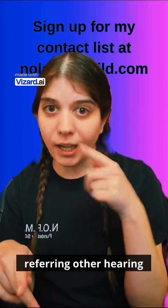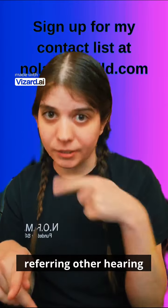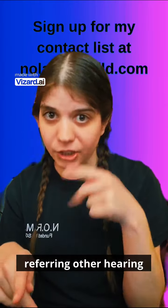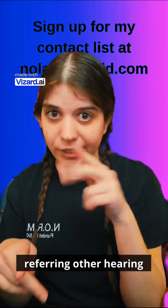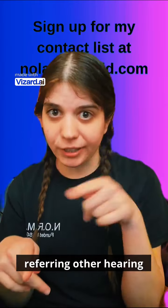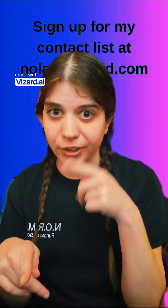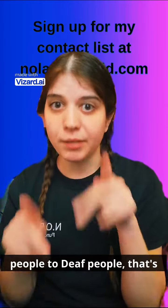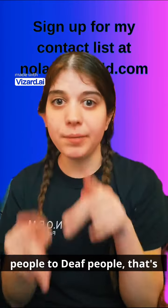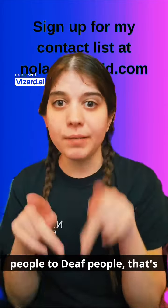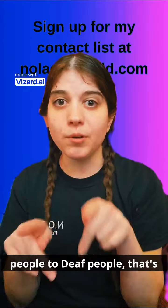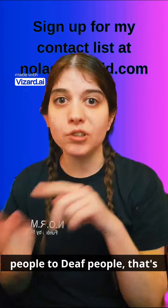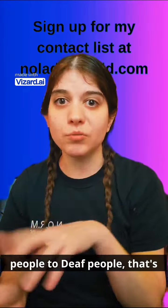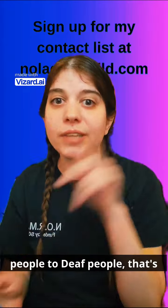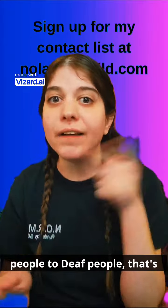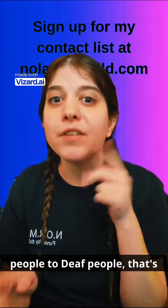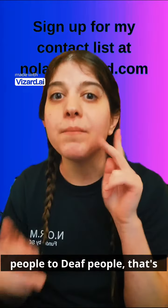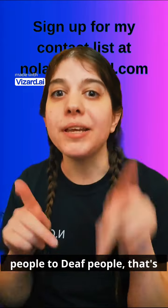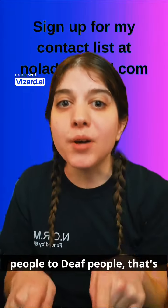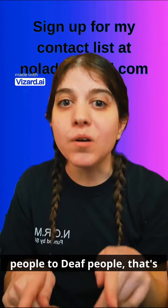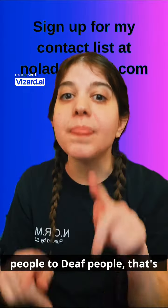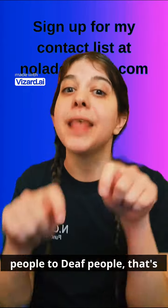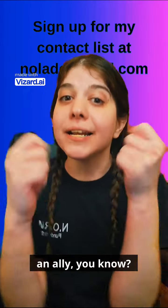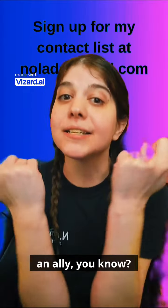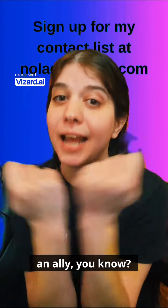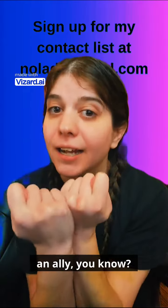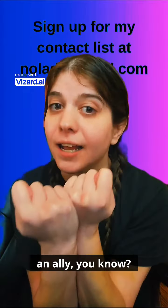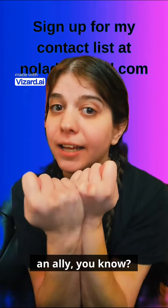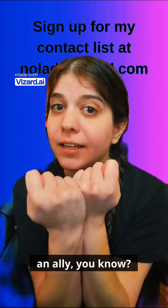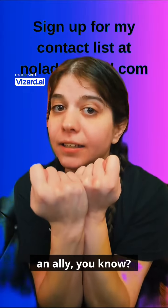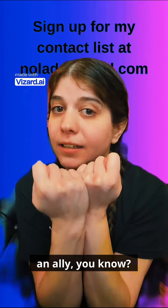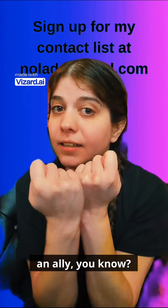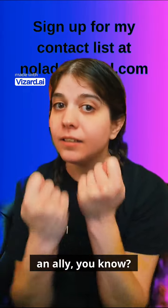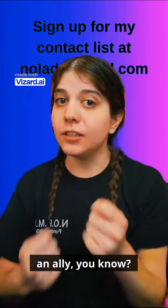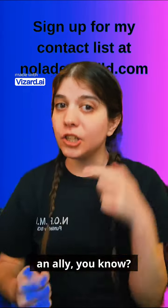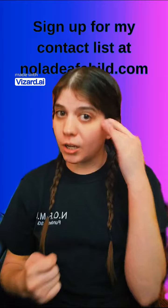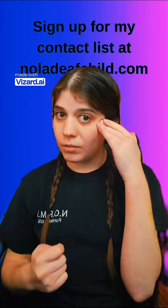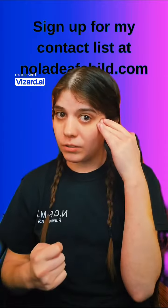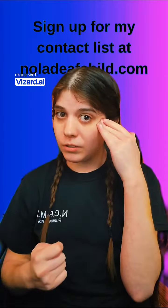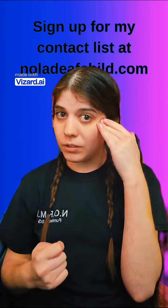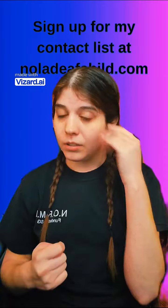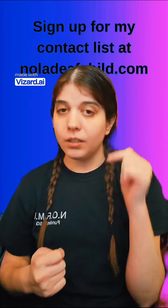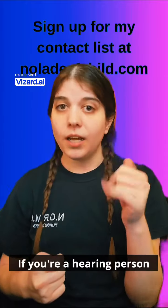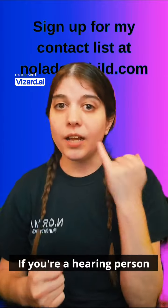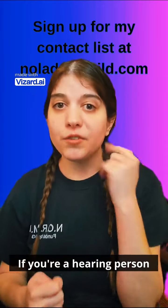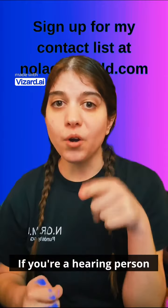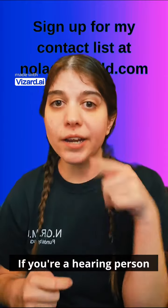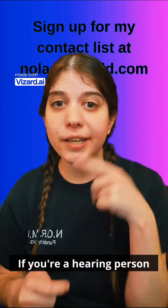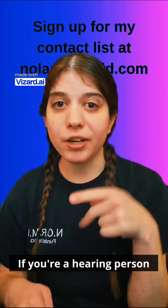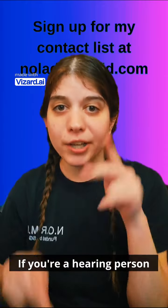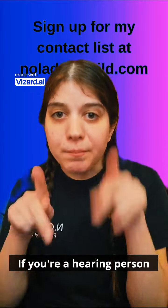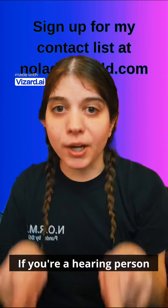other hearing people to deaf people, that's an ally, you know. If you're a hearing